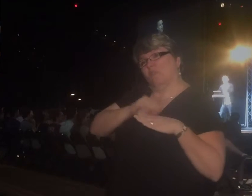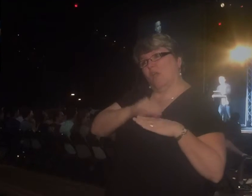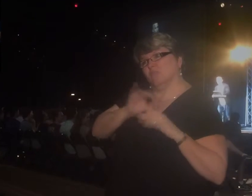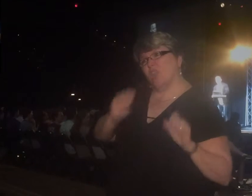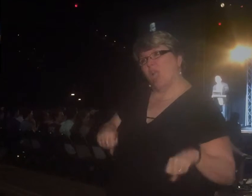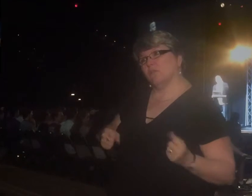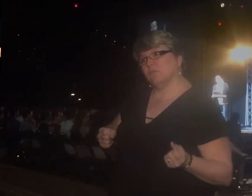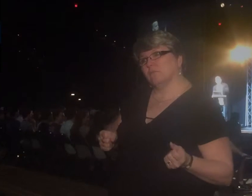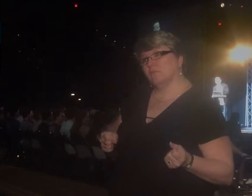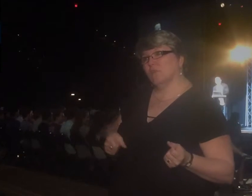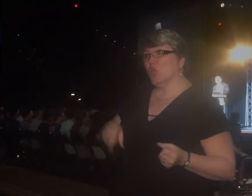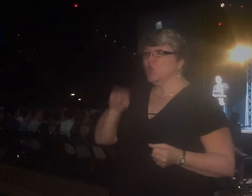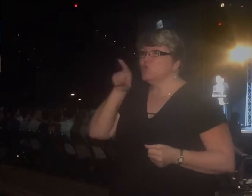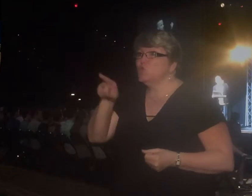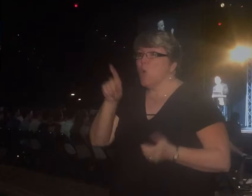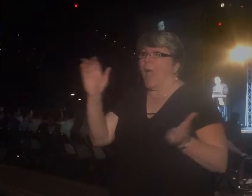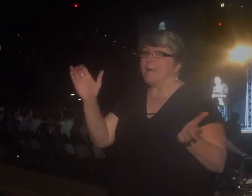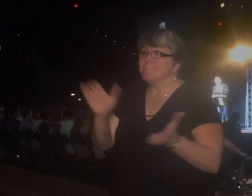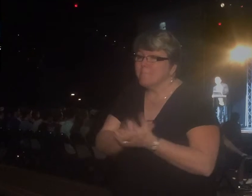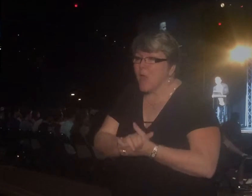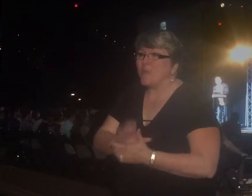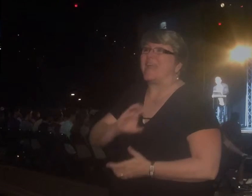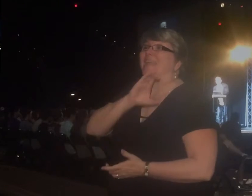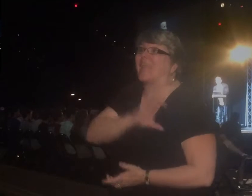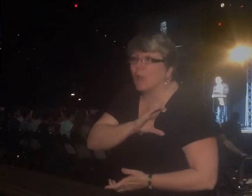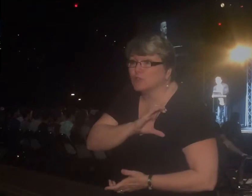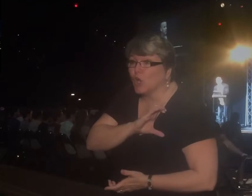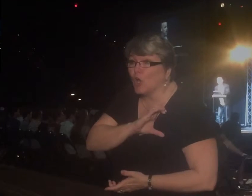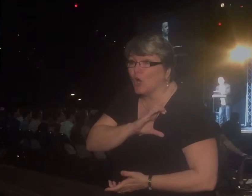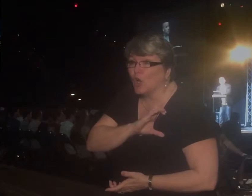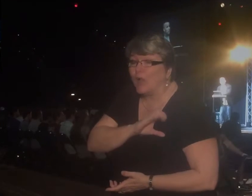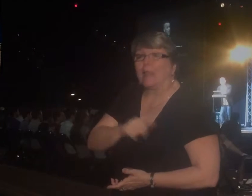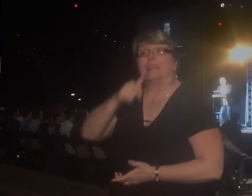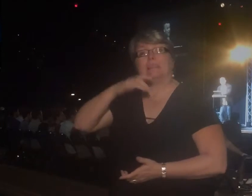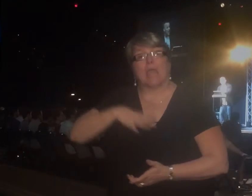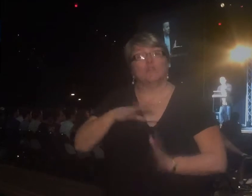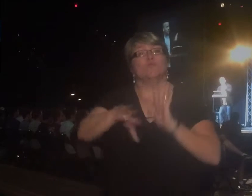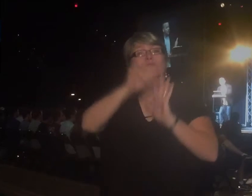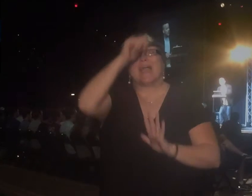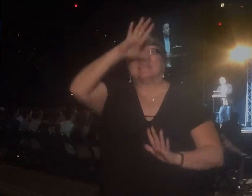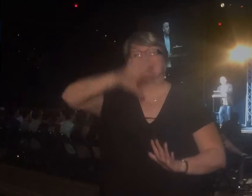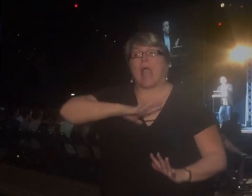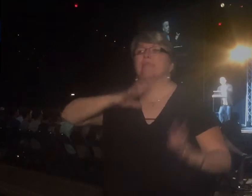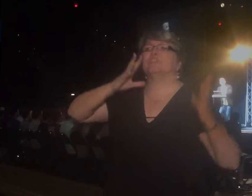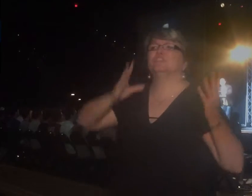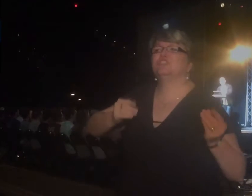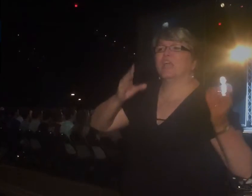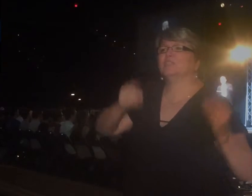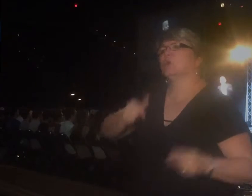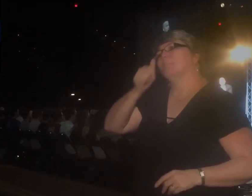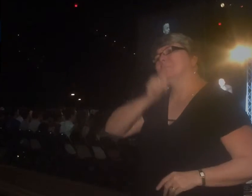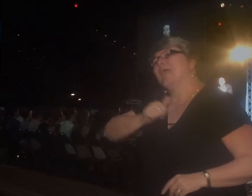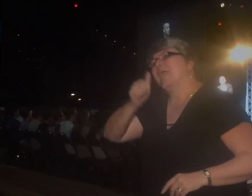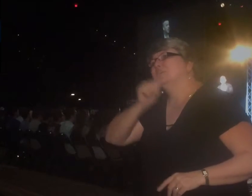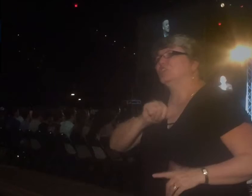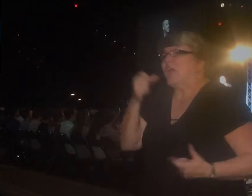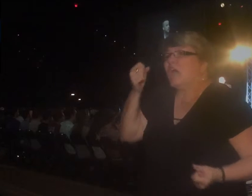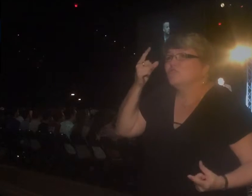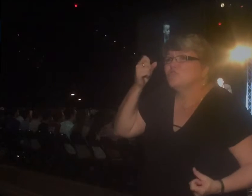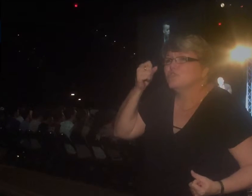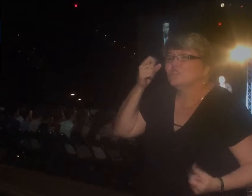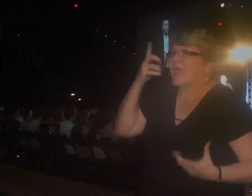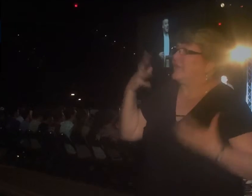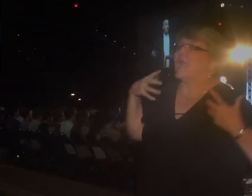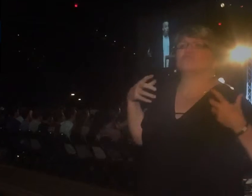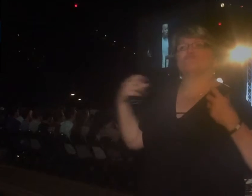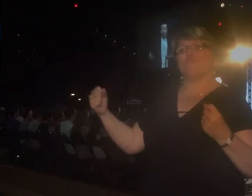You marry character. Ladies, you find a guy that's gentle,